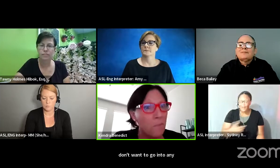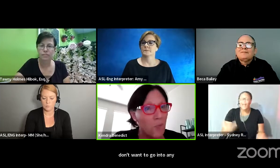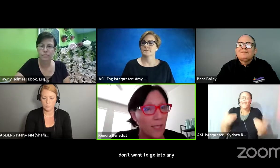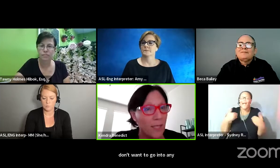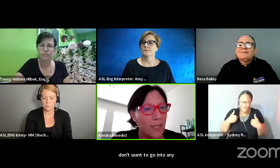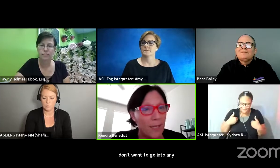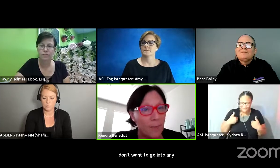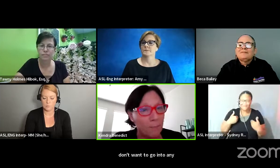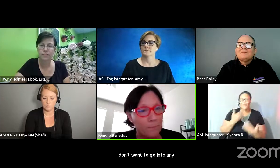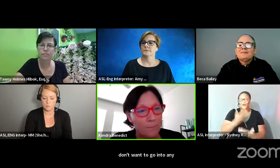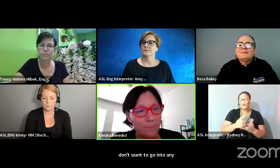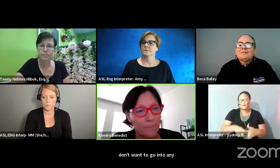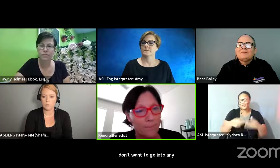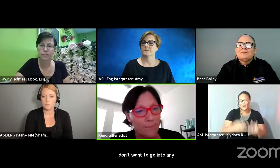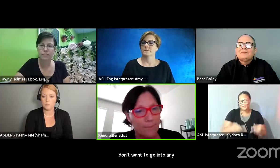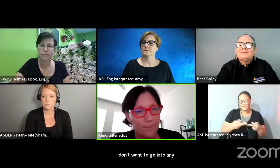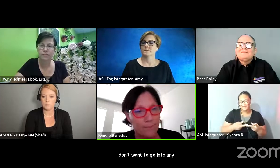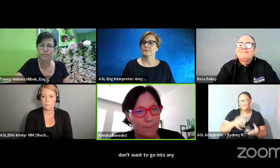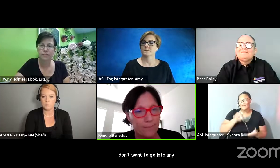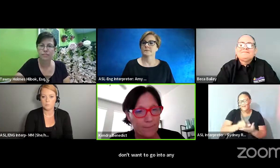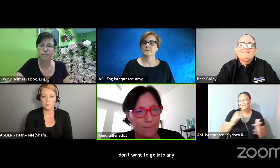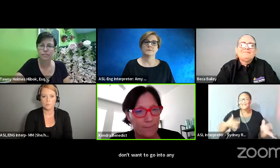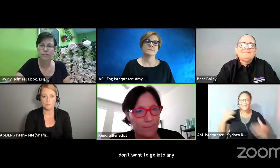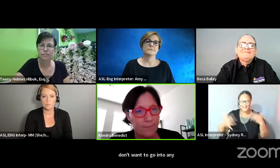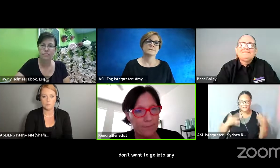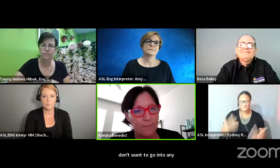point. So that's exciting.